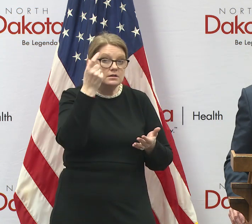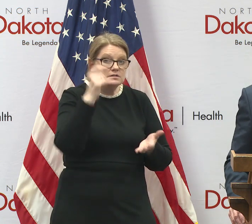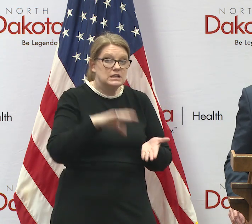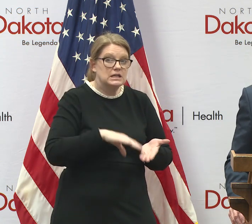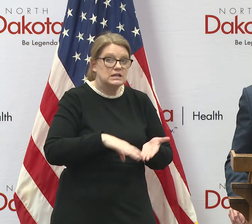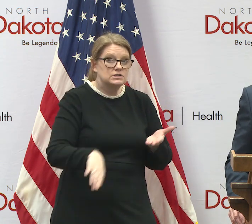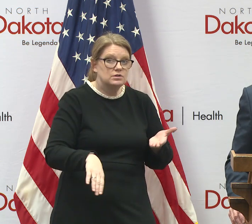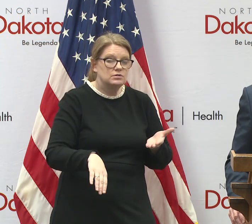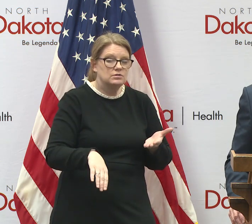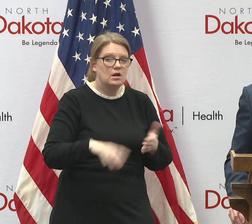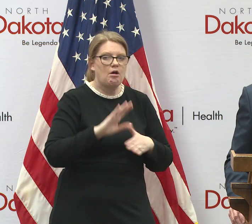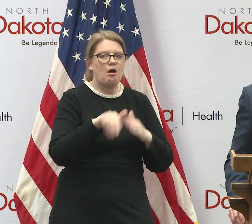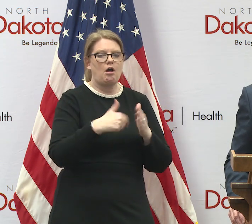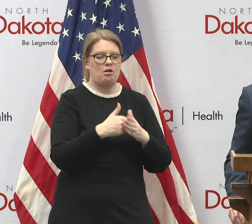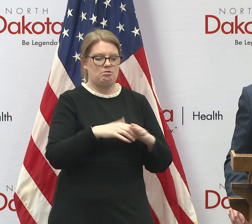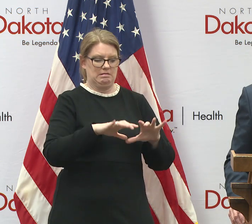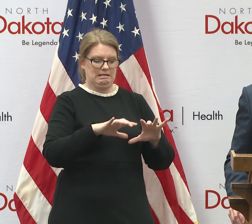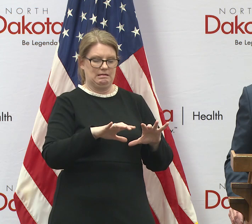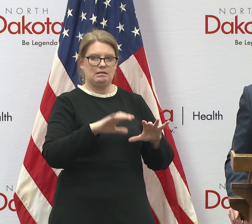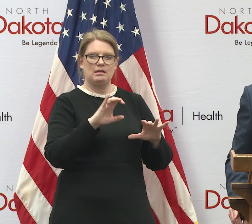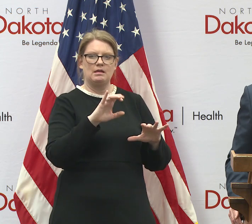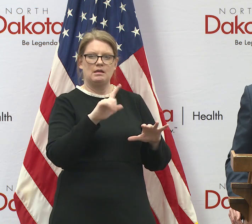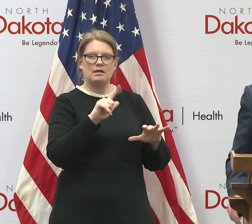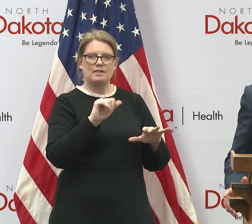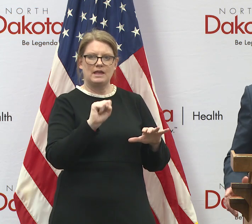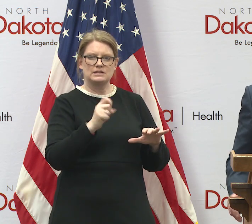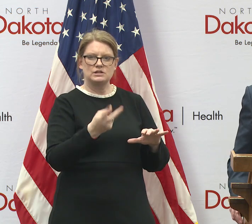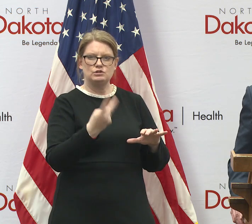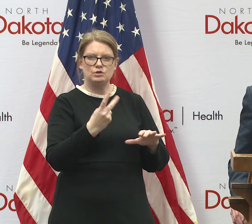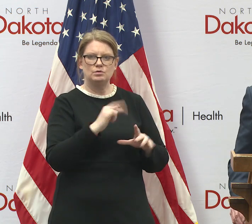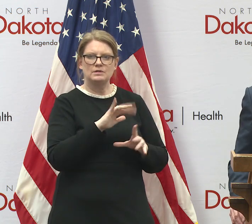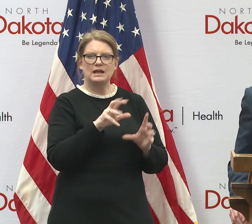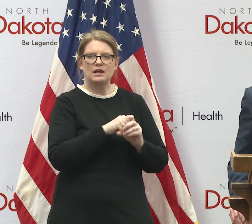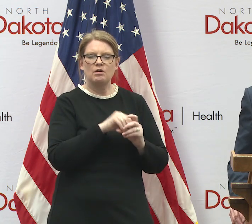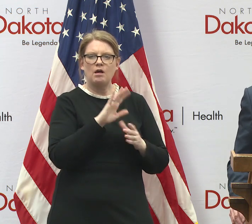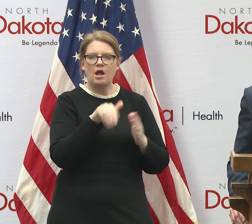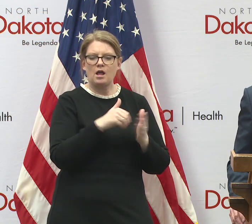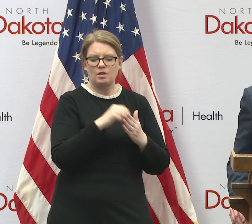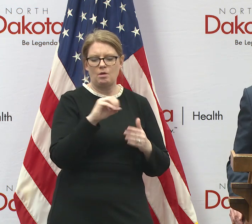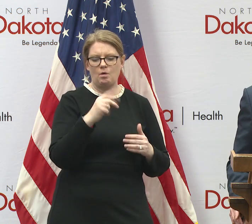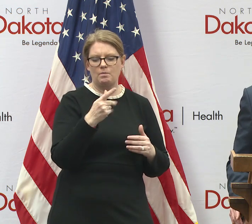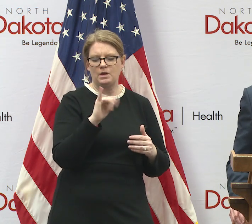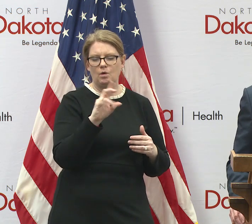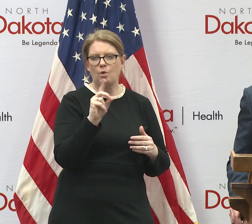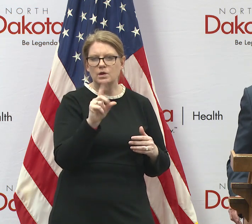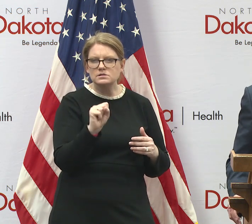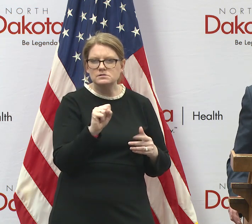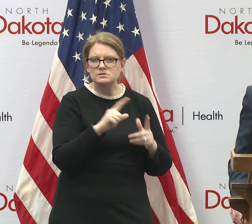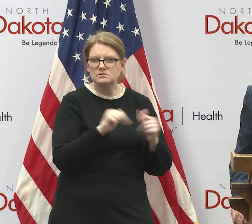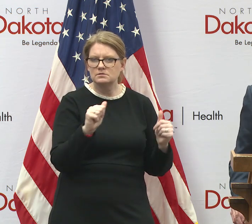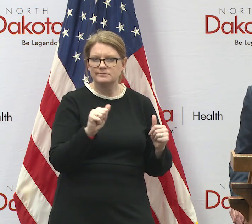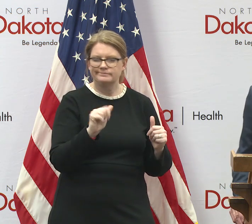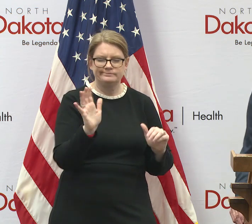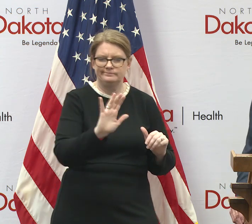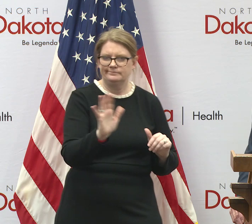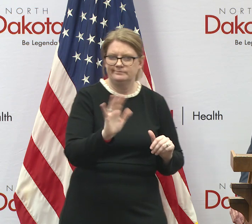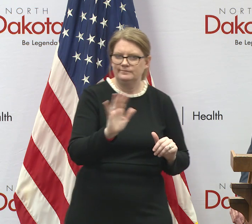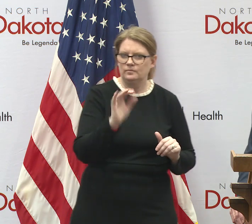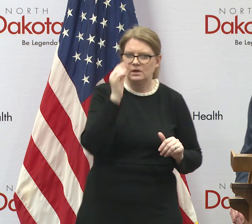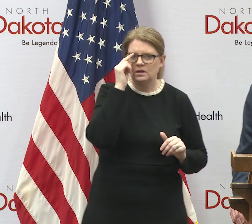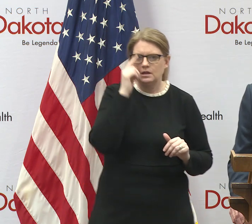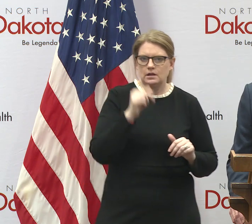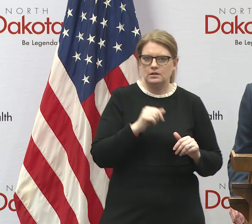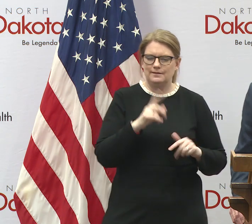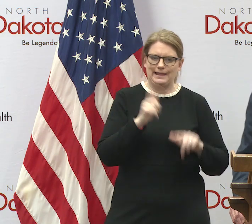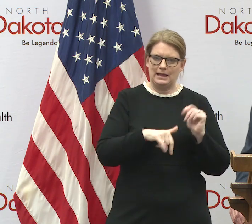all class 2 licensed drugs, so that would include all of the opioids are excluded from that. So you're not able to get a